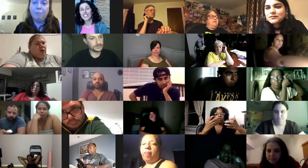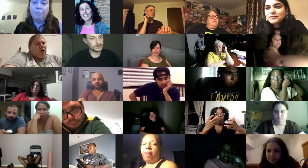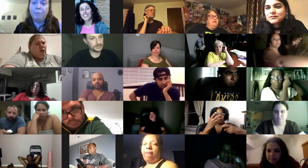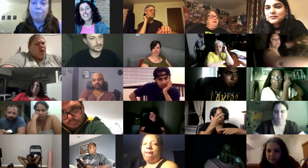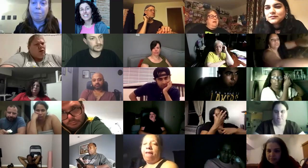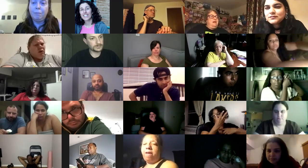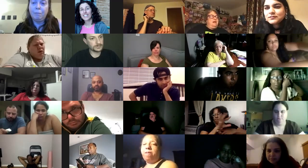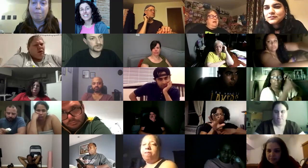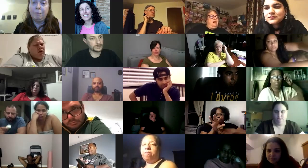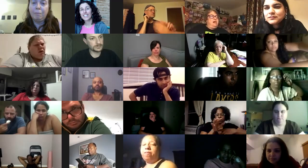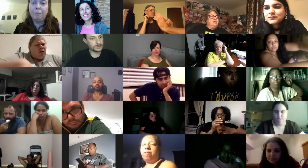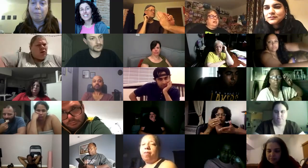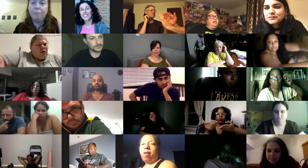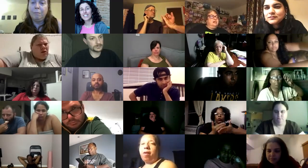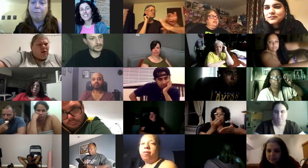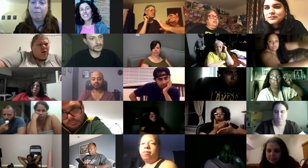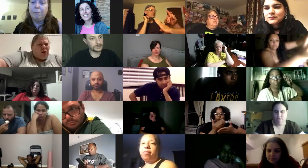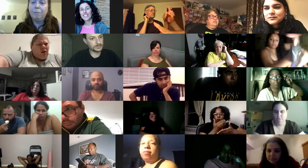Stop my video. Video settings button menu.